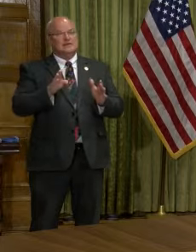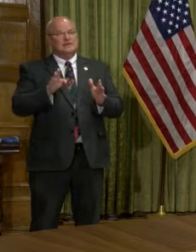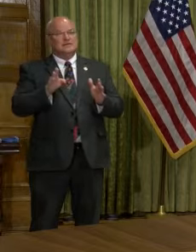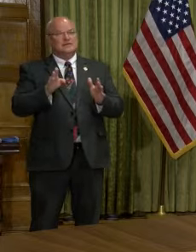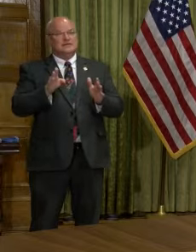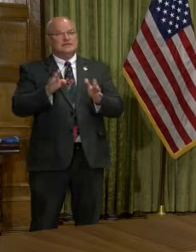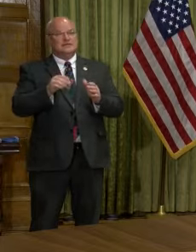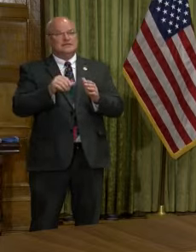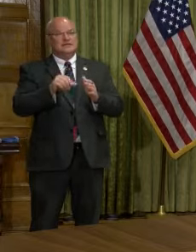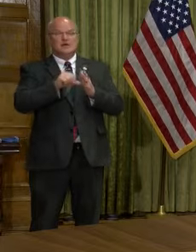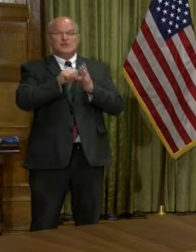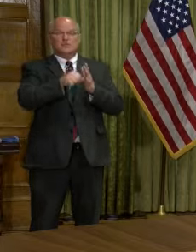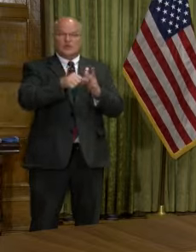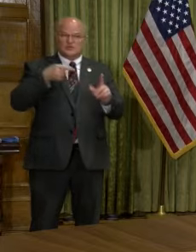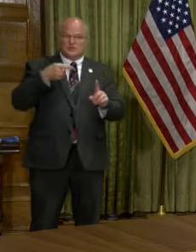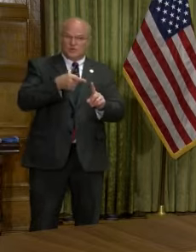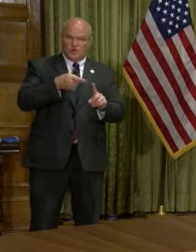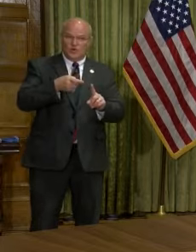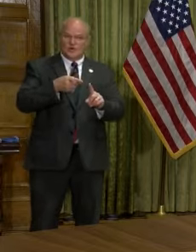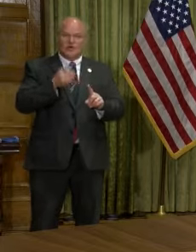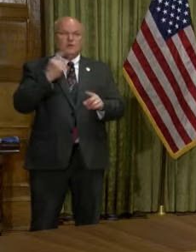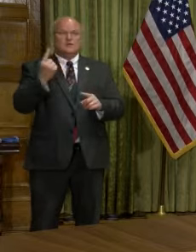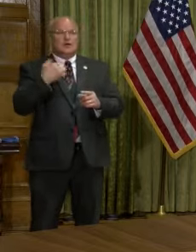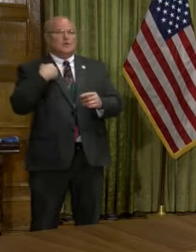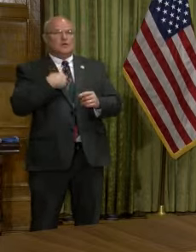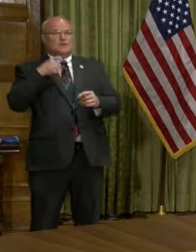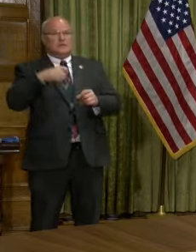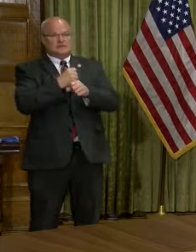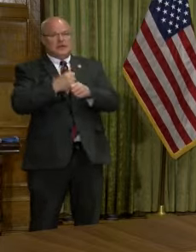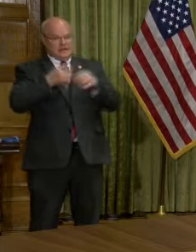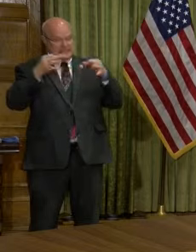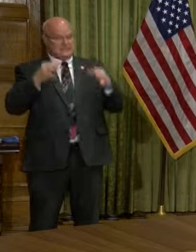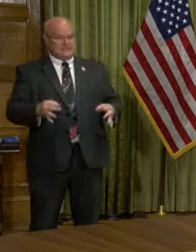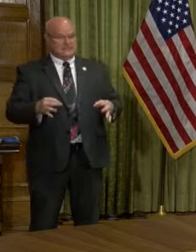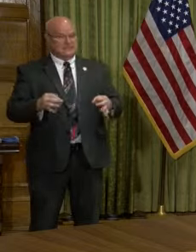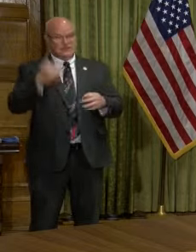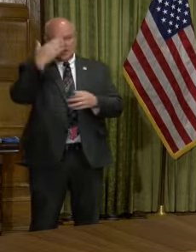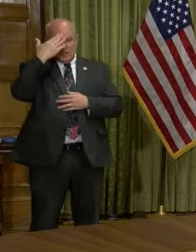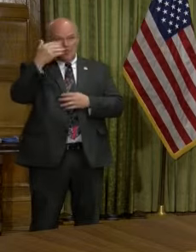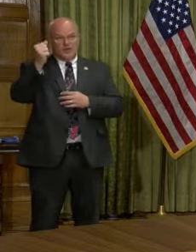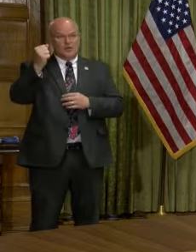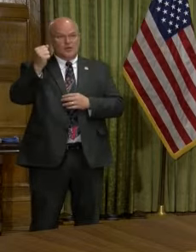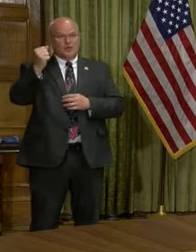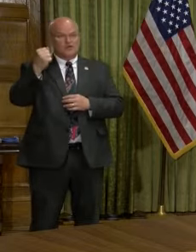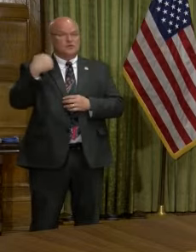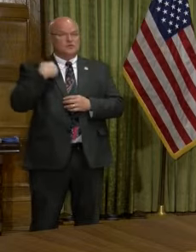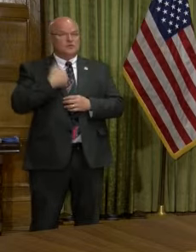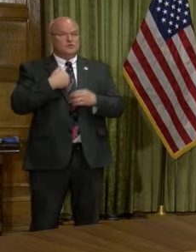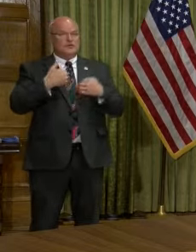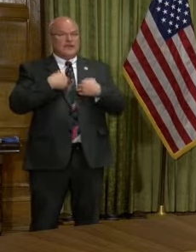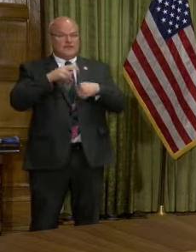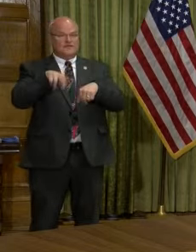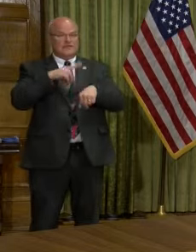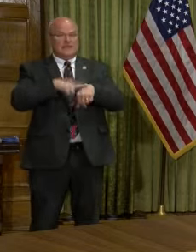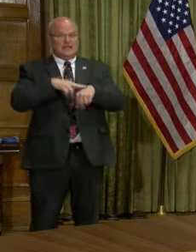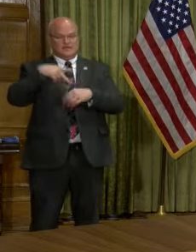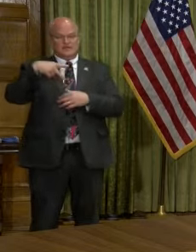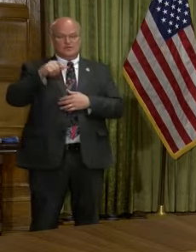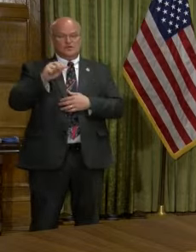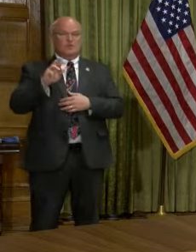a pressure point. It is going to be something we're going to have to make a decision on, because we have a national